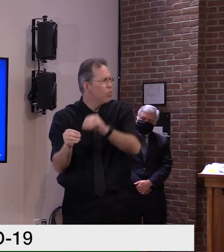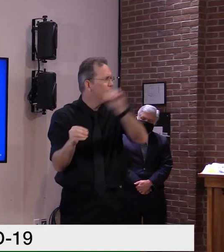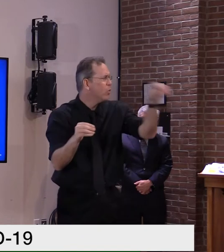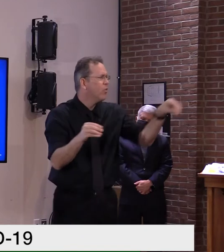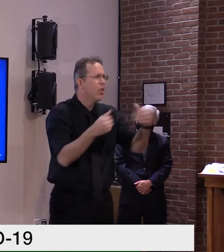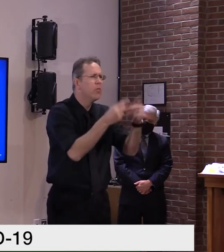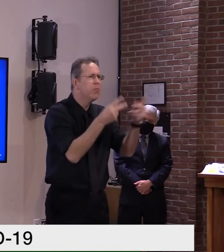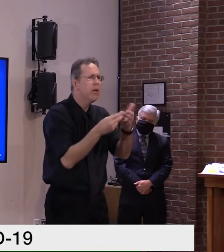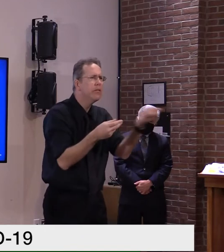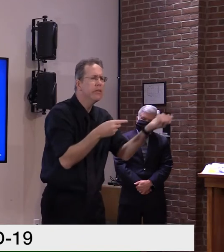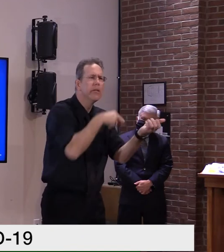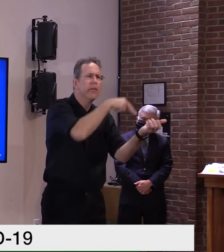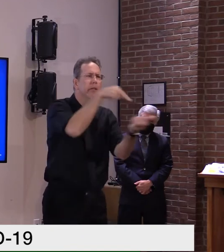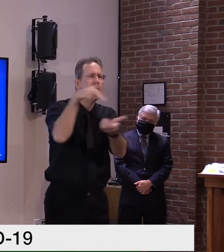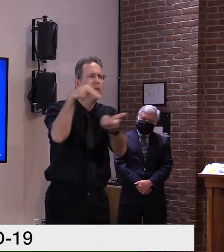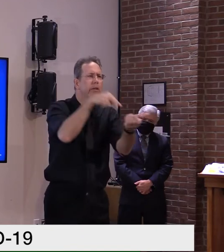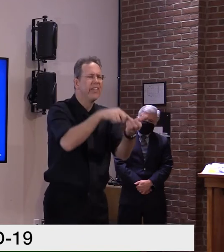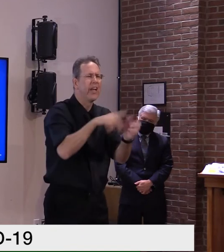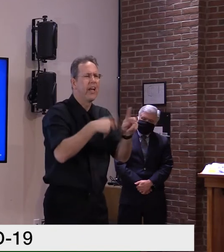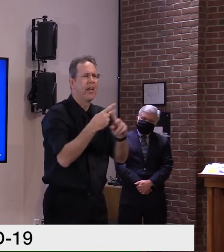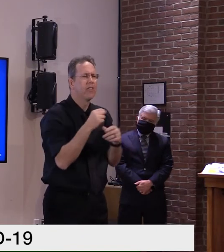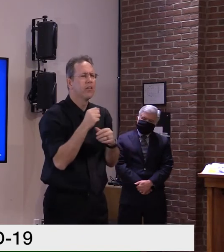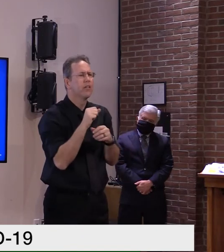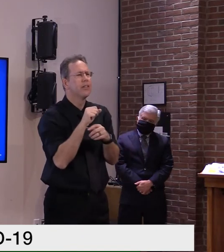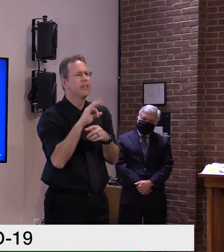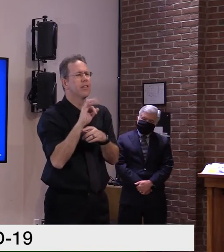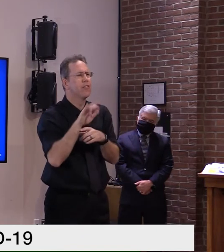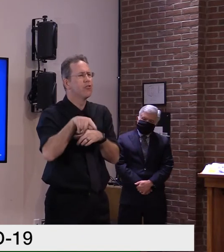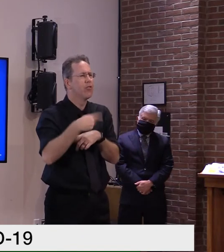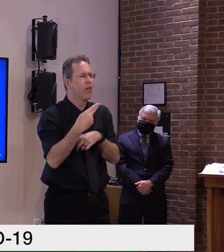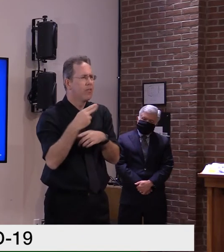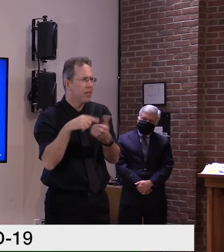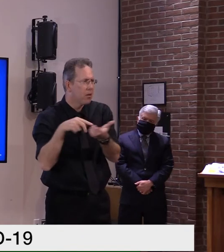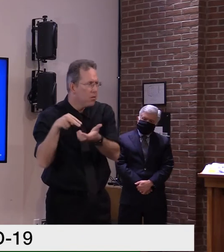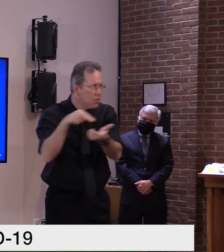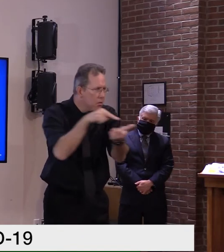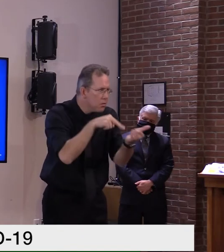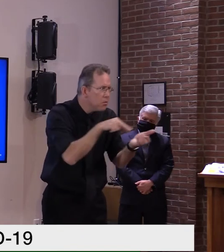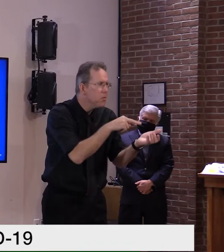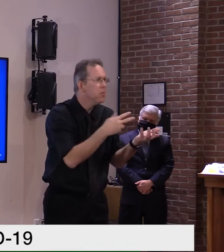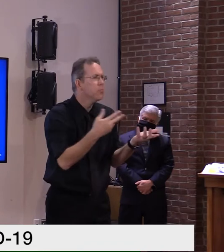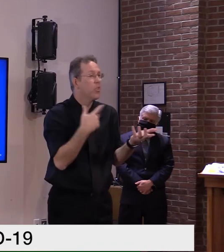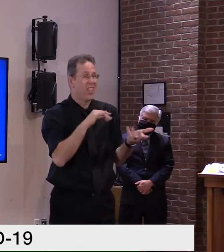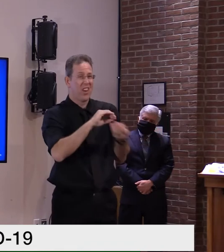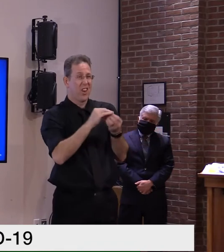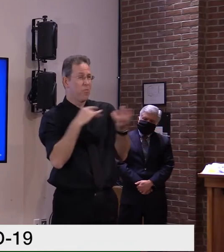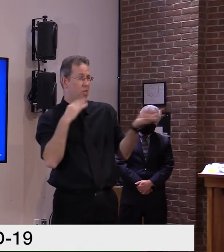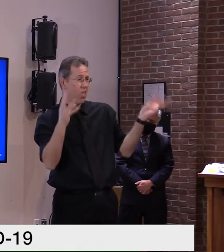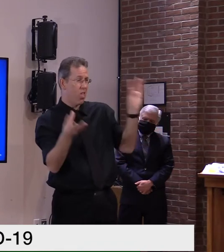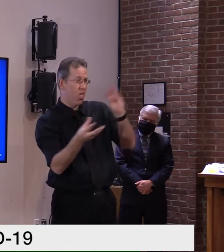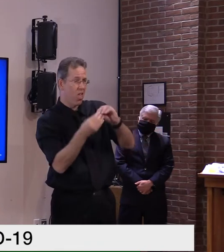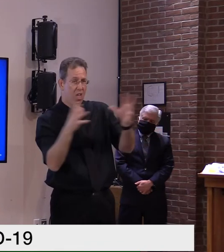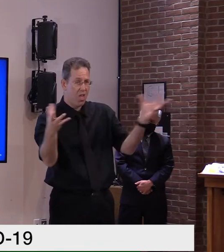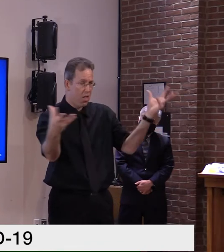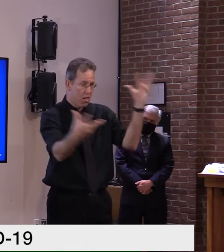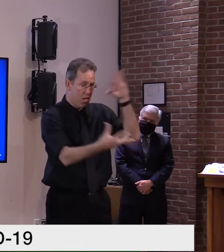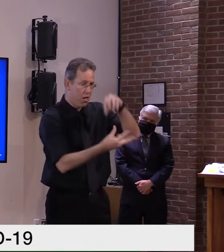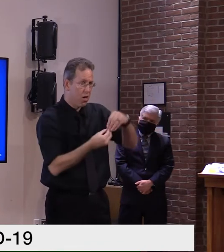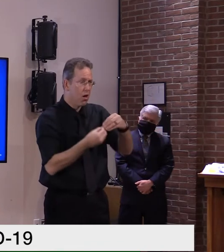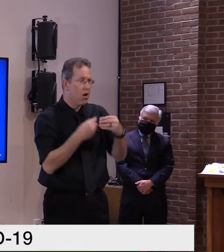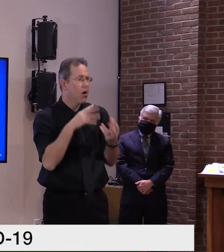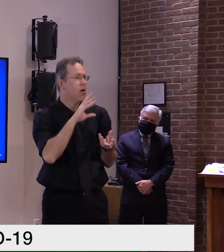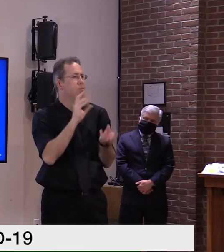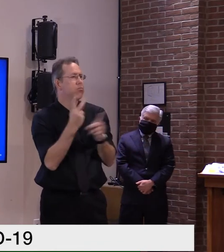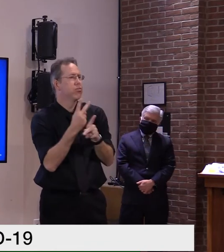is moving. But again, it's anonymized, it's aggregated, and it's user consented. And can you ballpark how